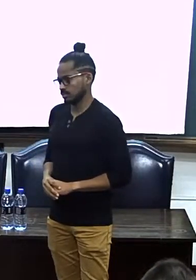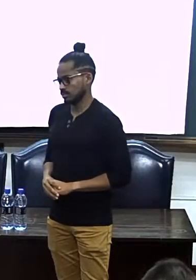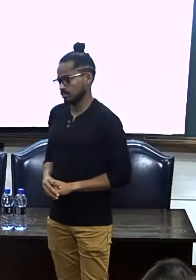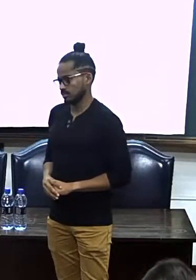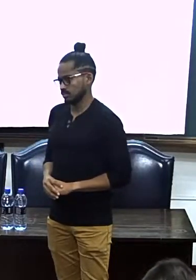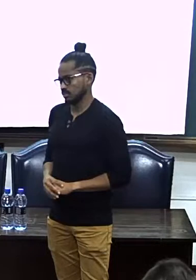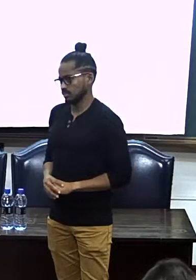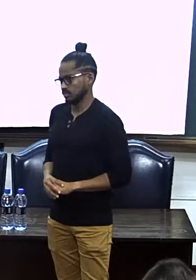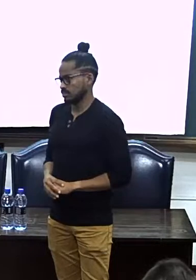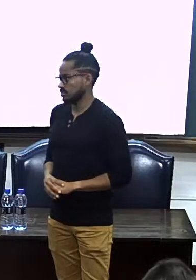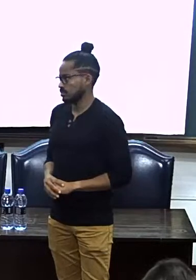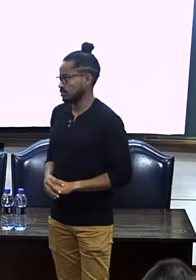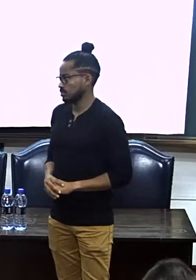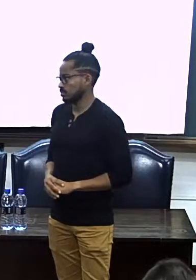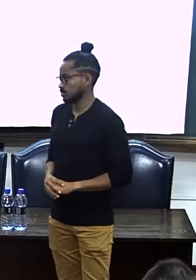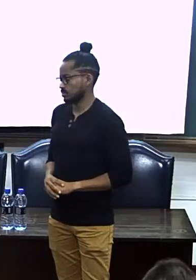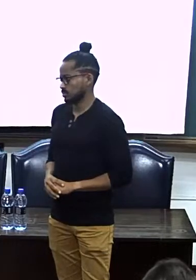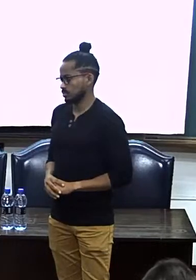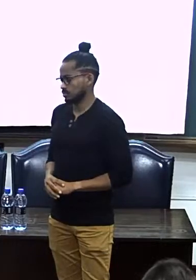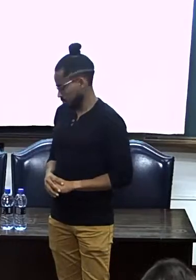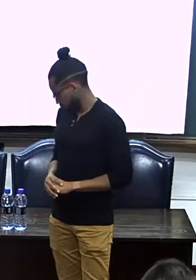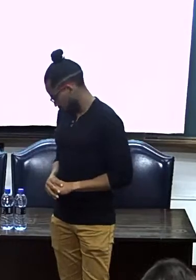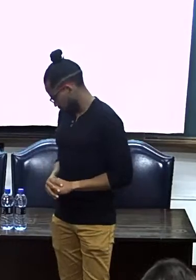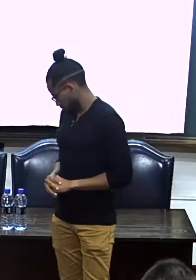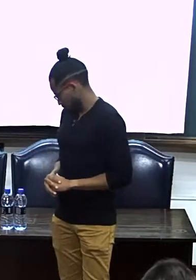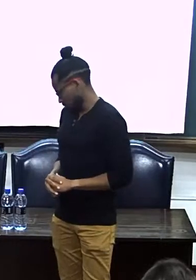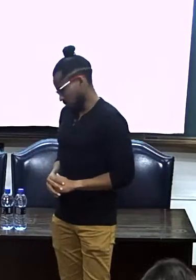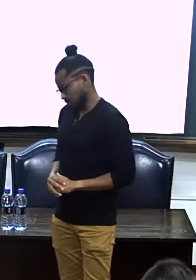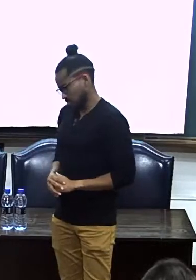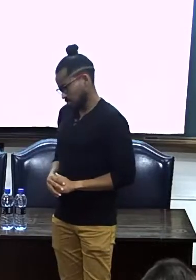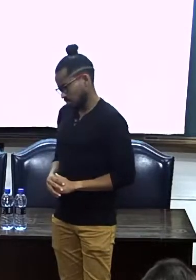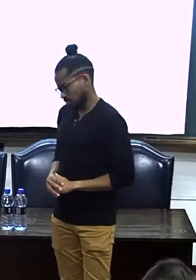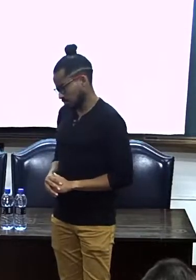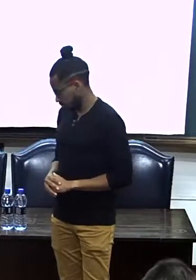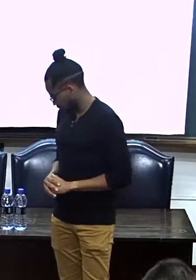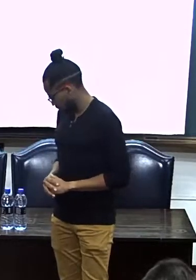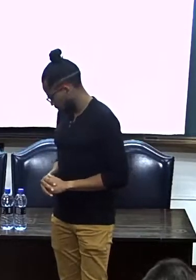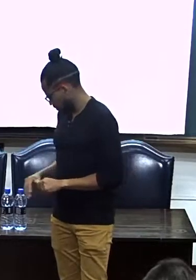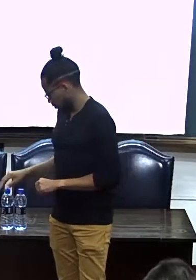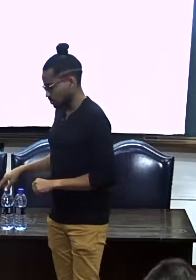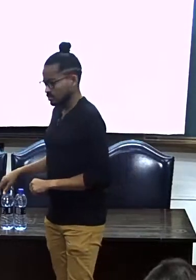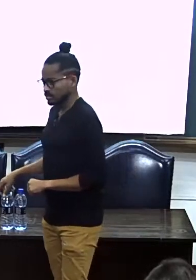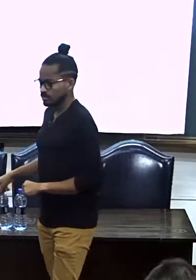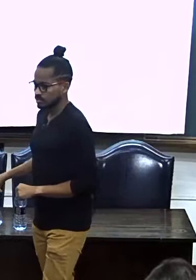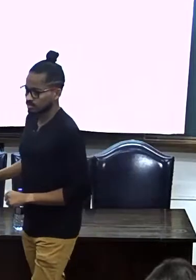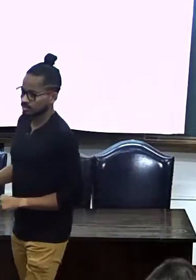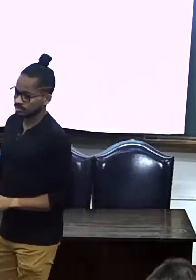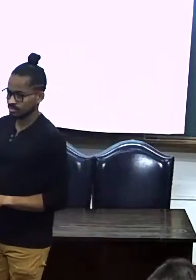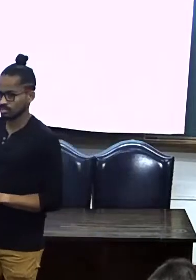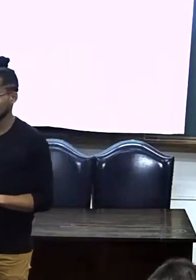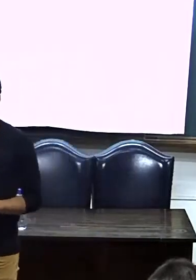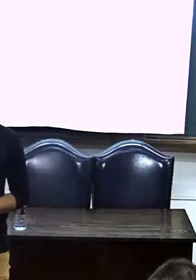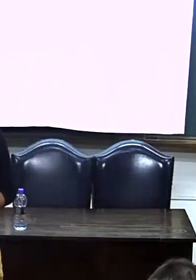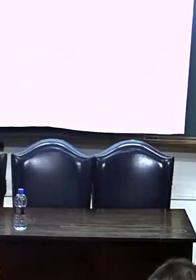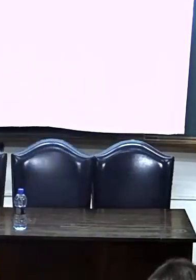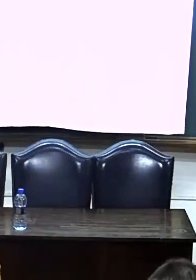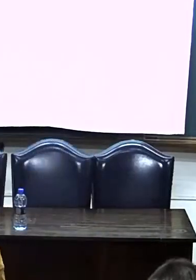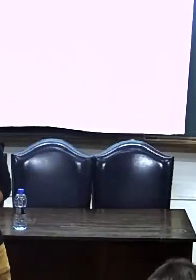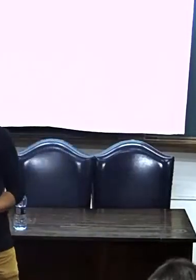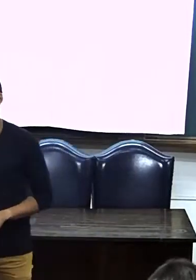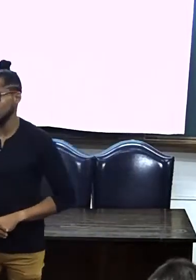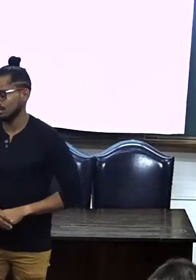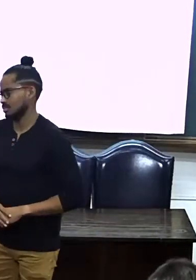fronteiras frasais. Então, só para traduzir o quarto ponto, uma vez que a magnitude da sílaba